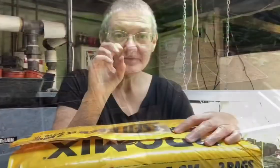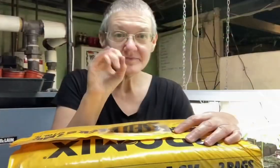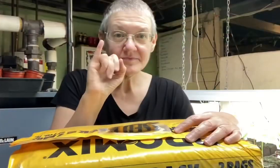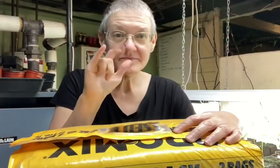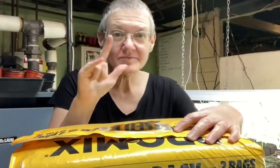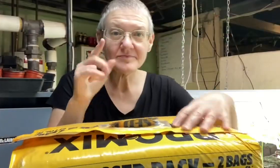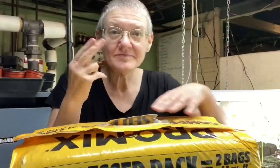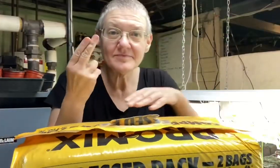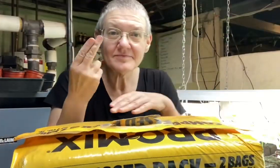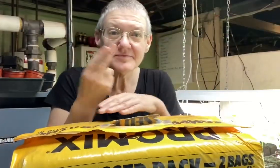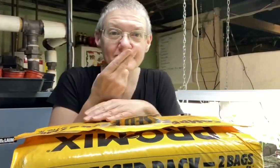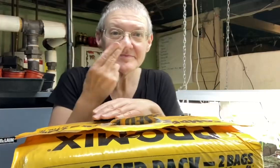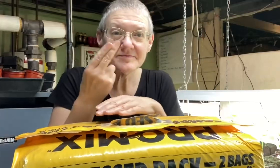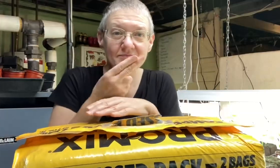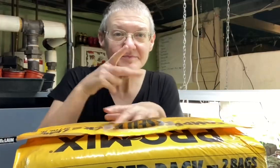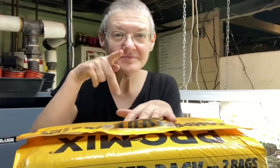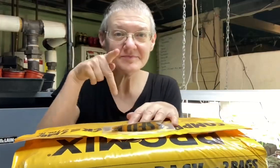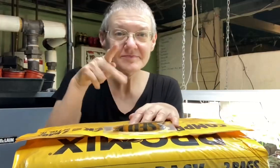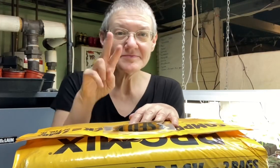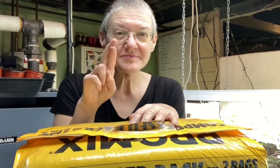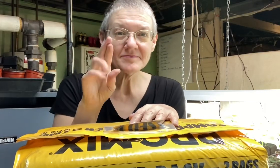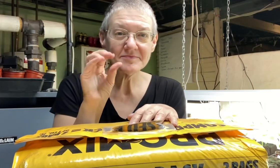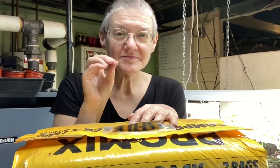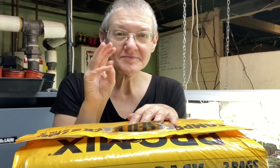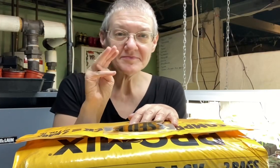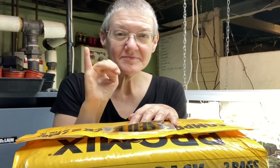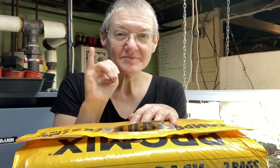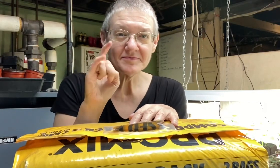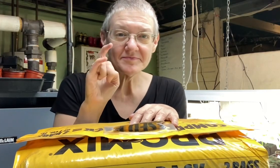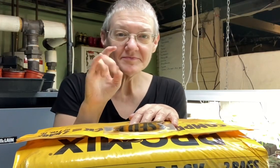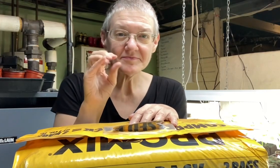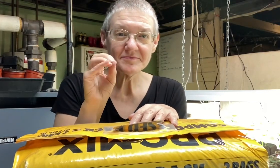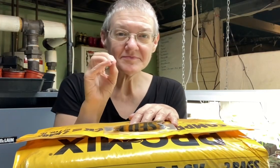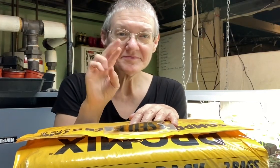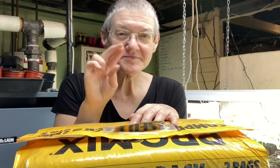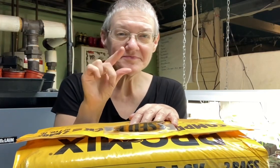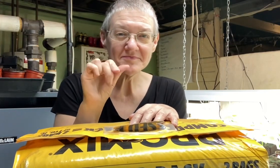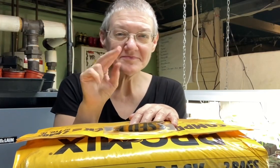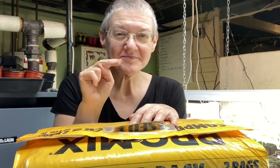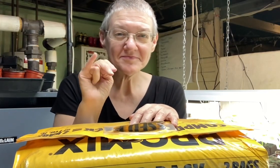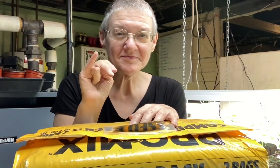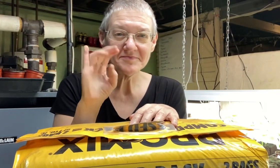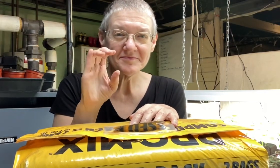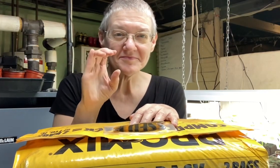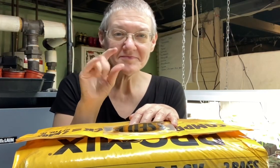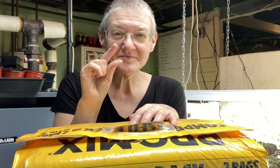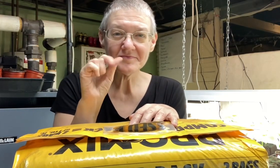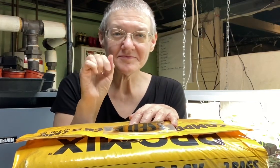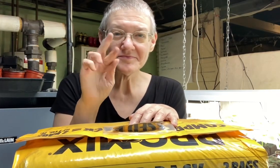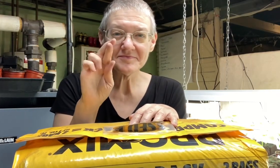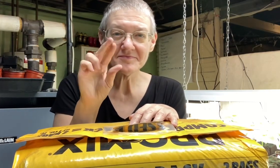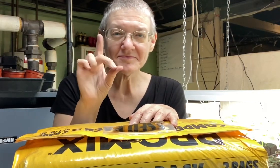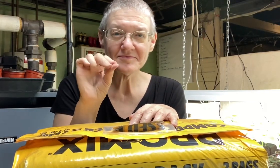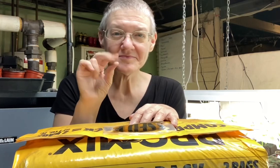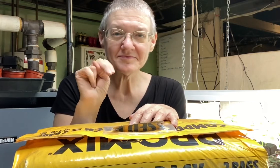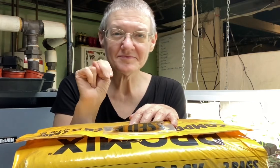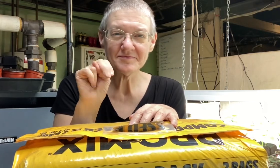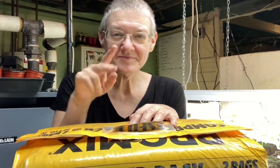Now the soil we're using today is Pro Mix Organic Garden potting soil.